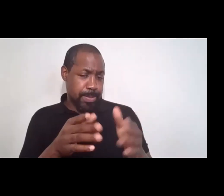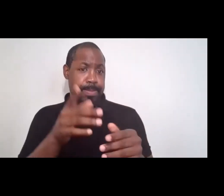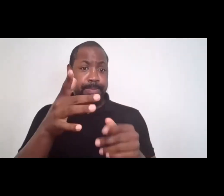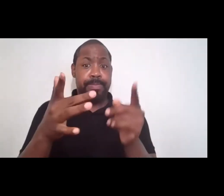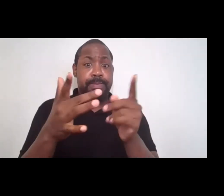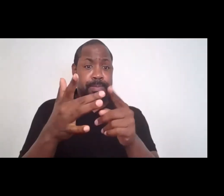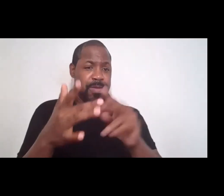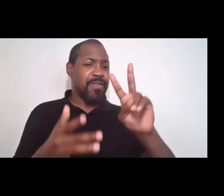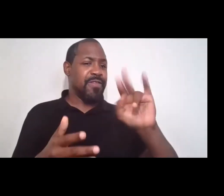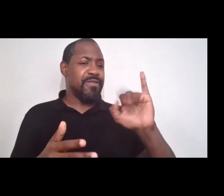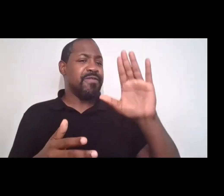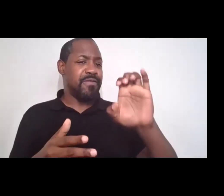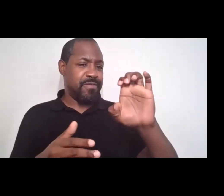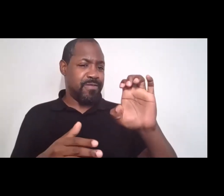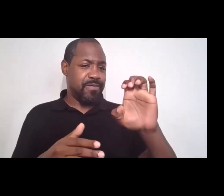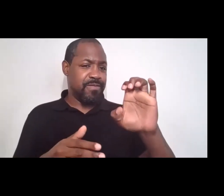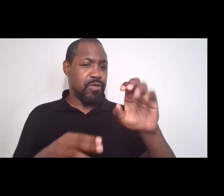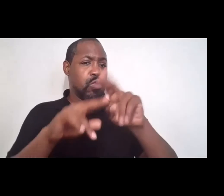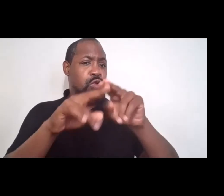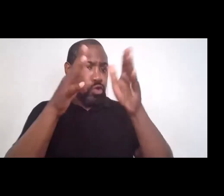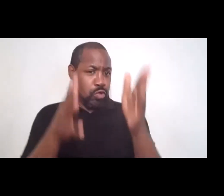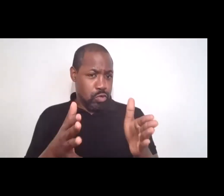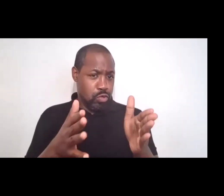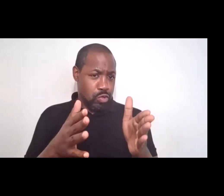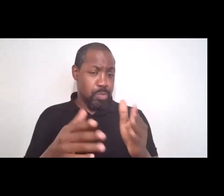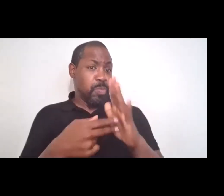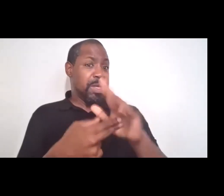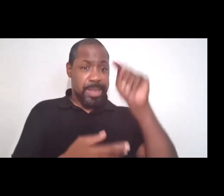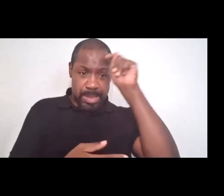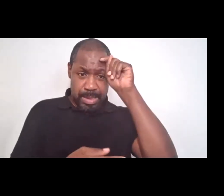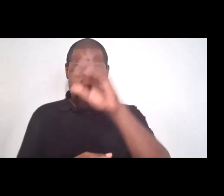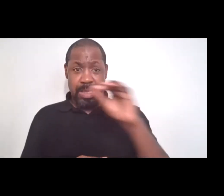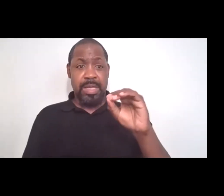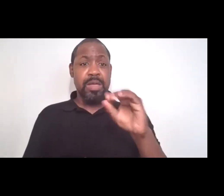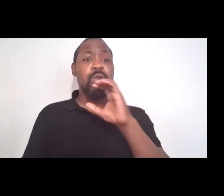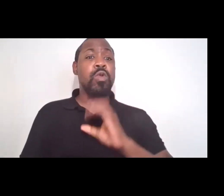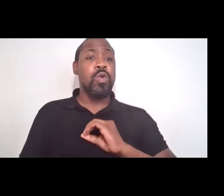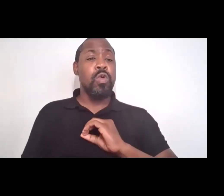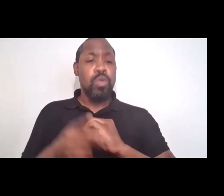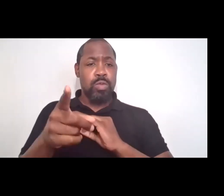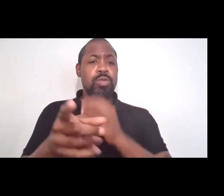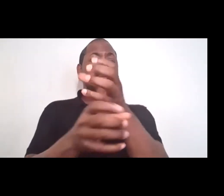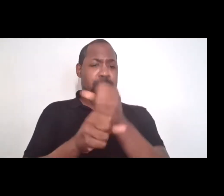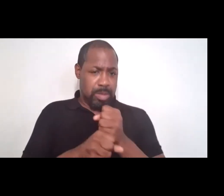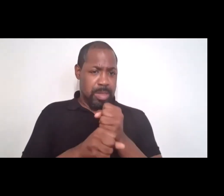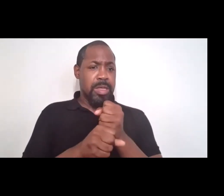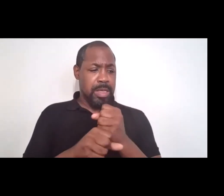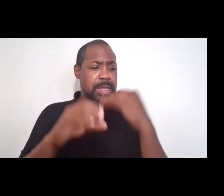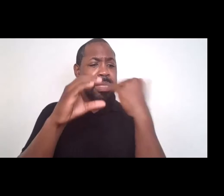chairperson, a vice chairperson. Tim and Caroline